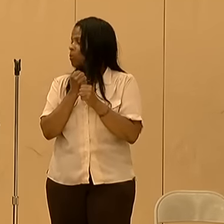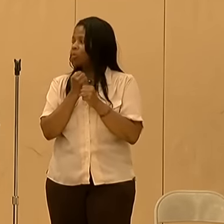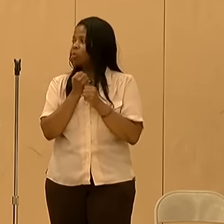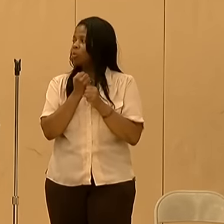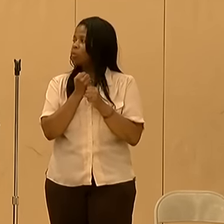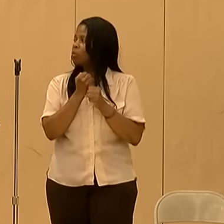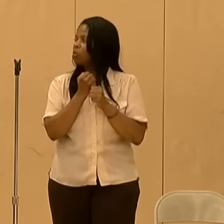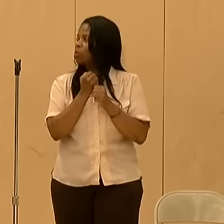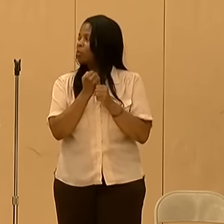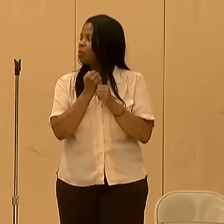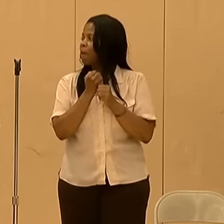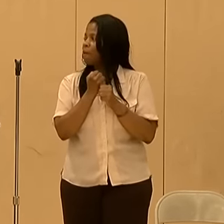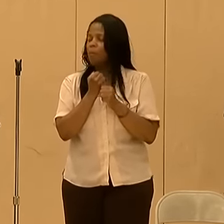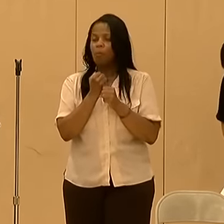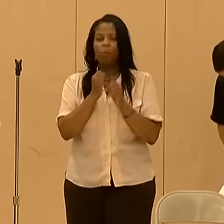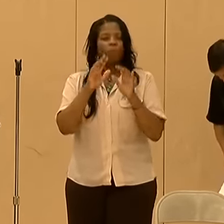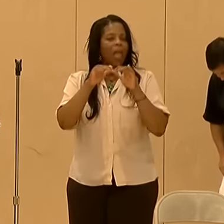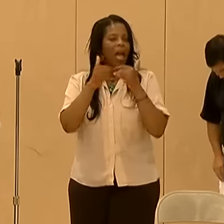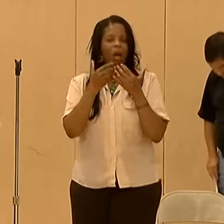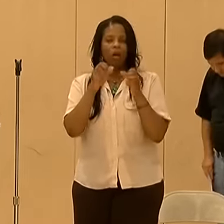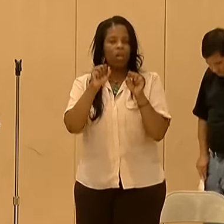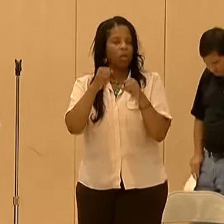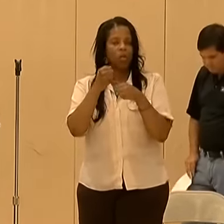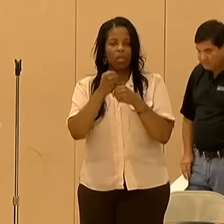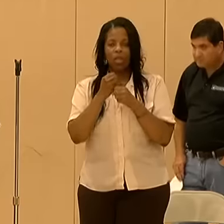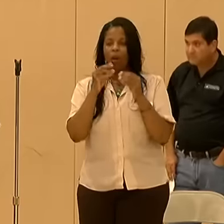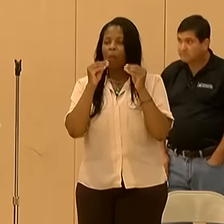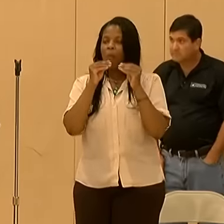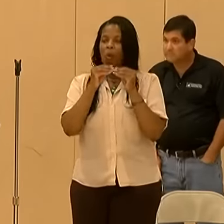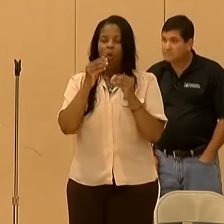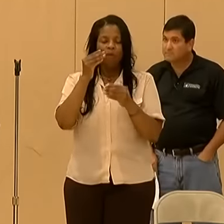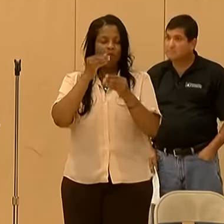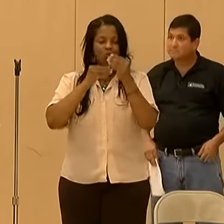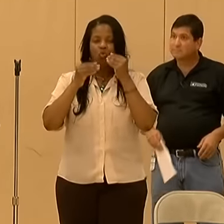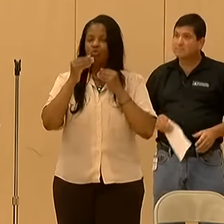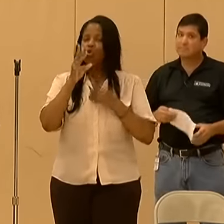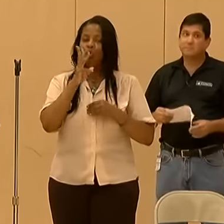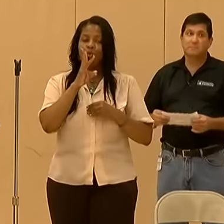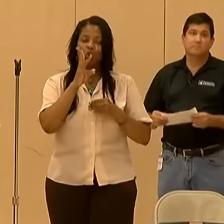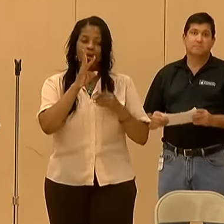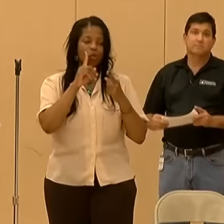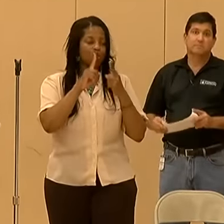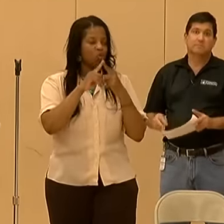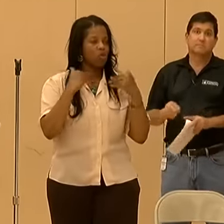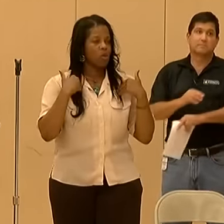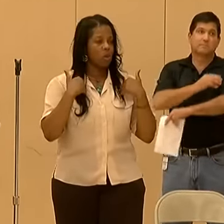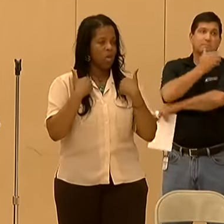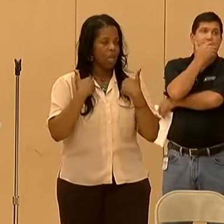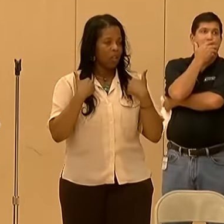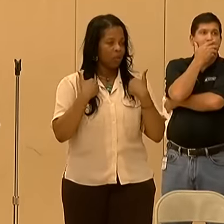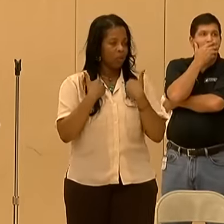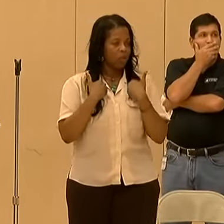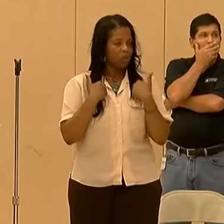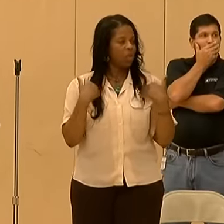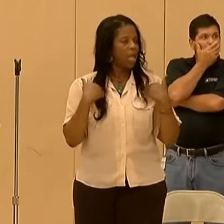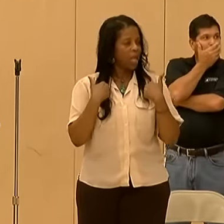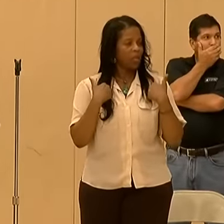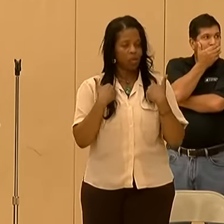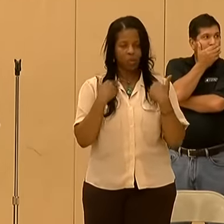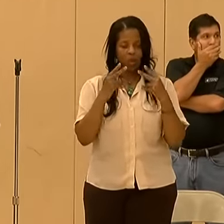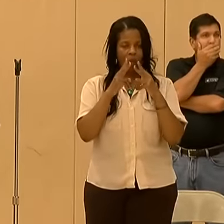Perfect. How can we get additional food or water to these animals? Because animals are very important in